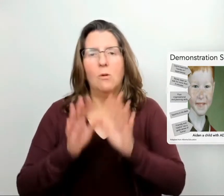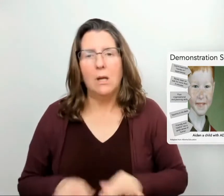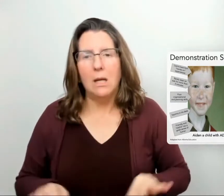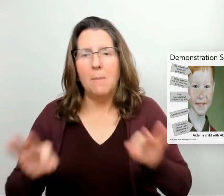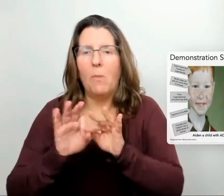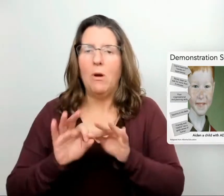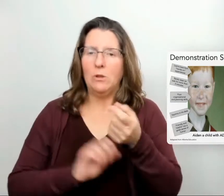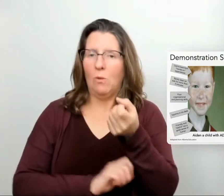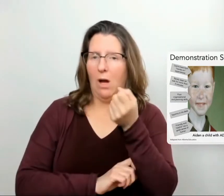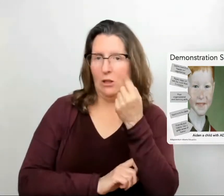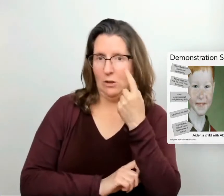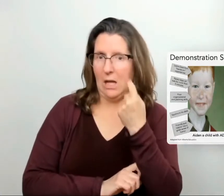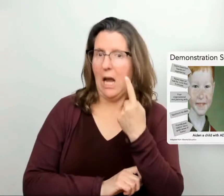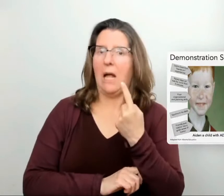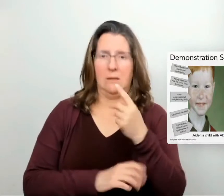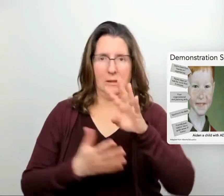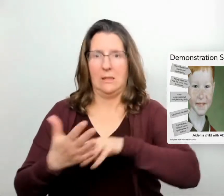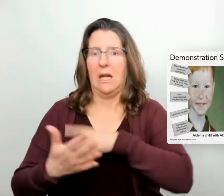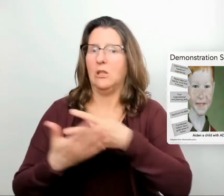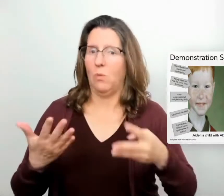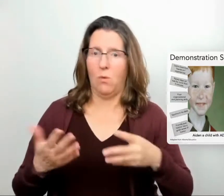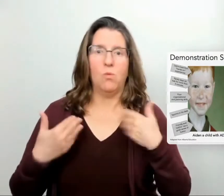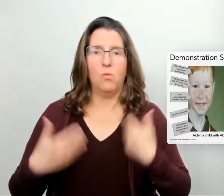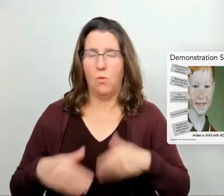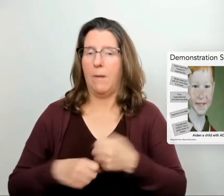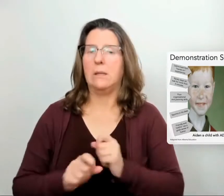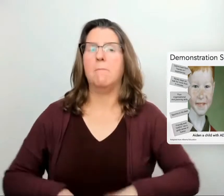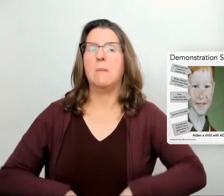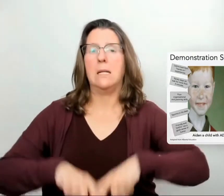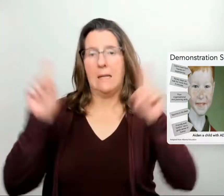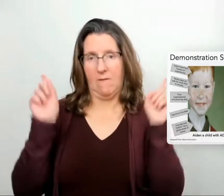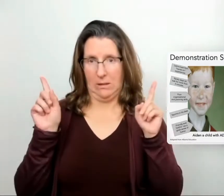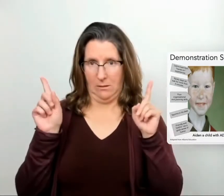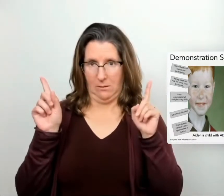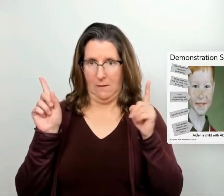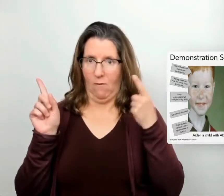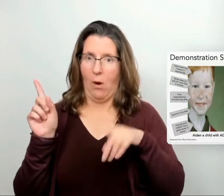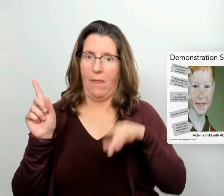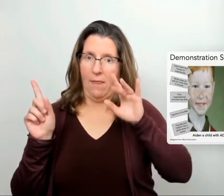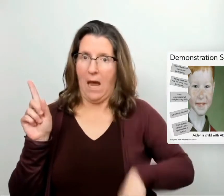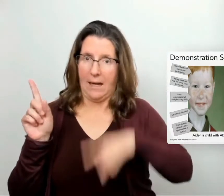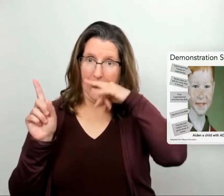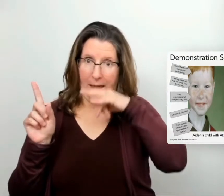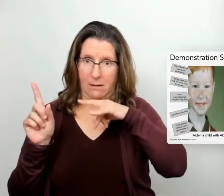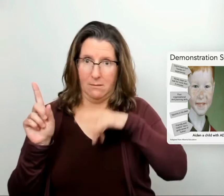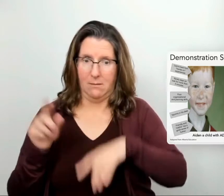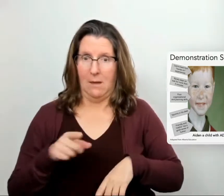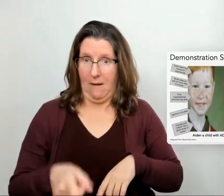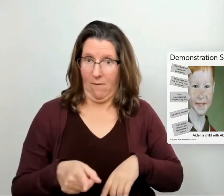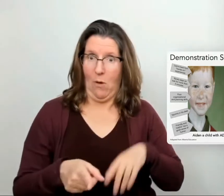So the main point is to think about whether the schedule is a barrier given the characteristics the student brings to the